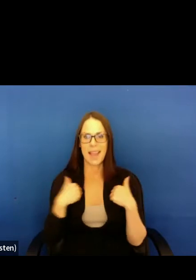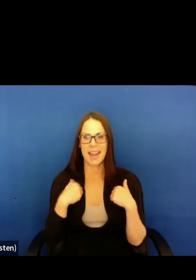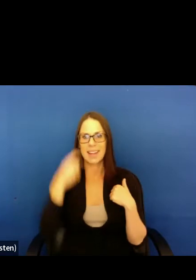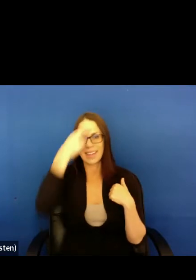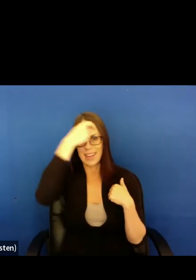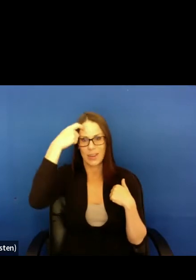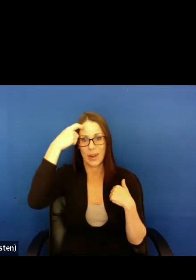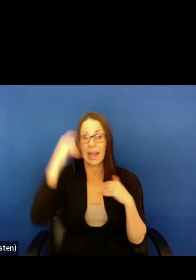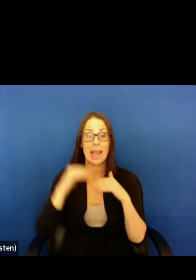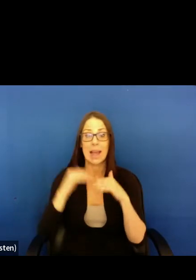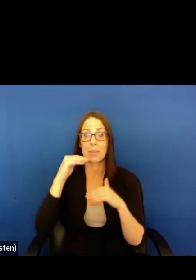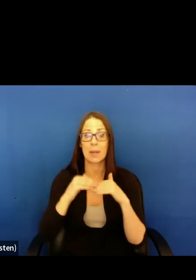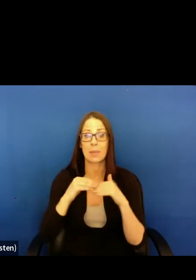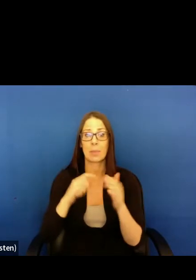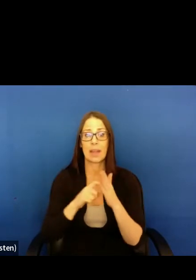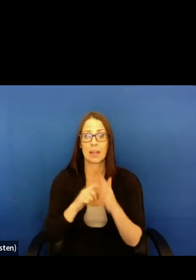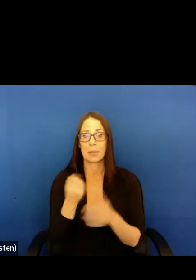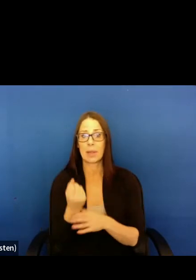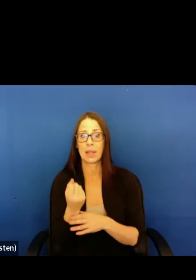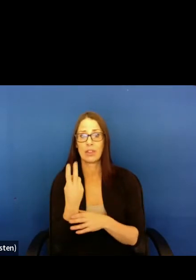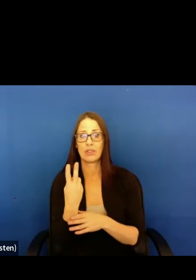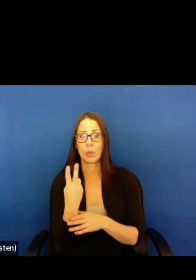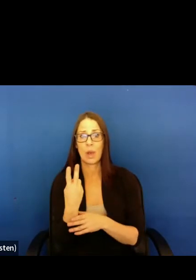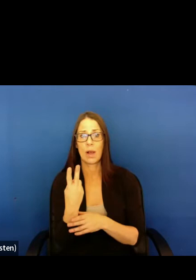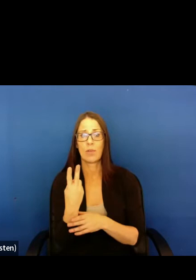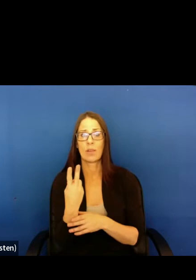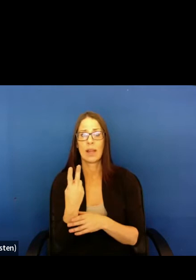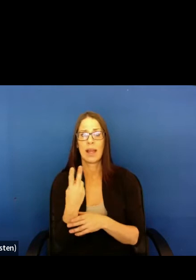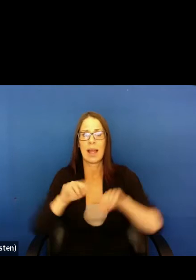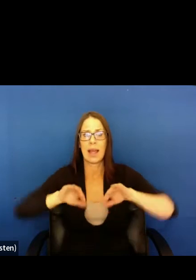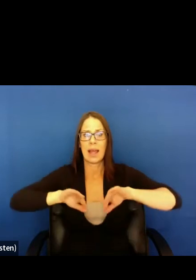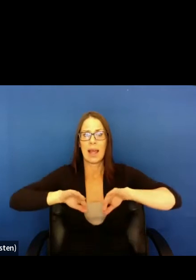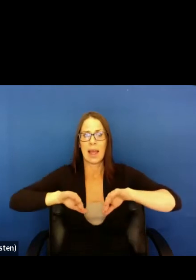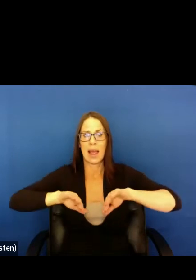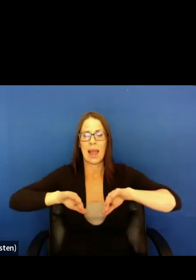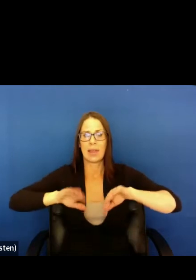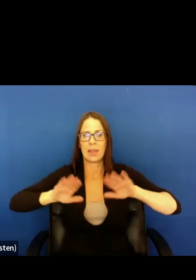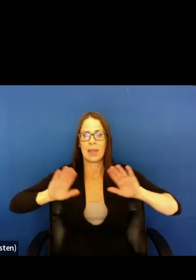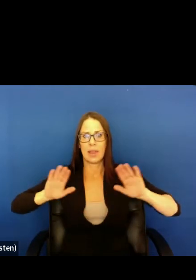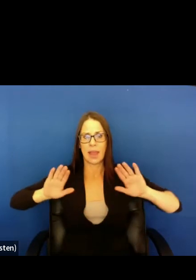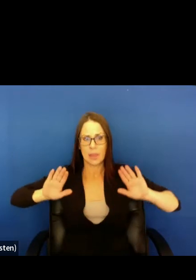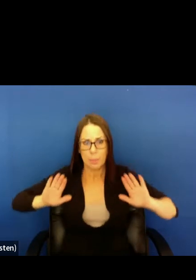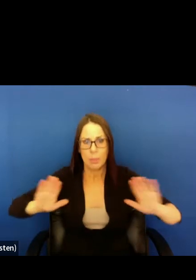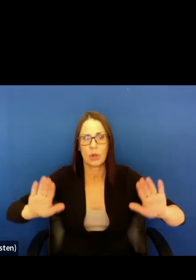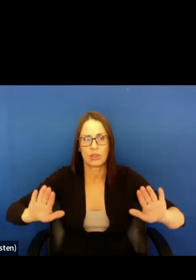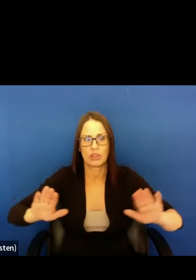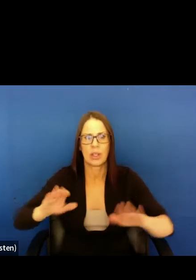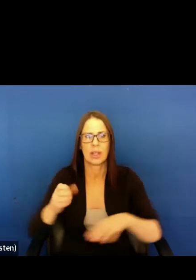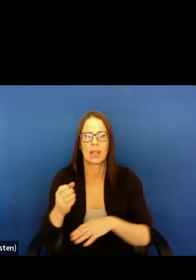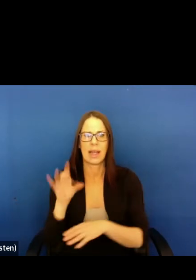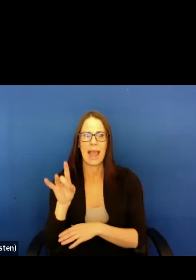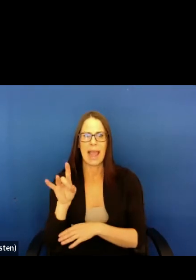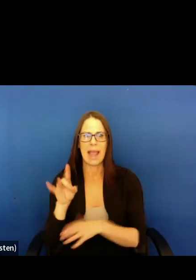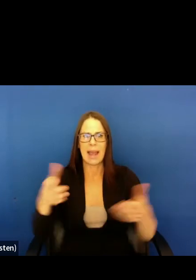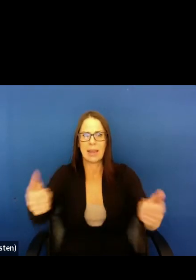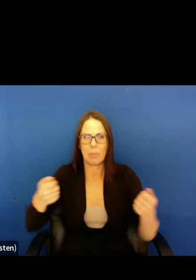needs to be 12 inches at the push side, 18 inches at the pull side. And you wouldn't believe how many times that kind of sneaks past a lot of